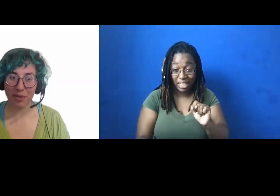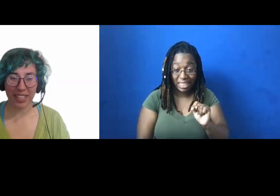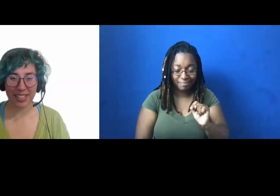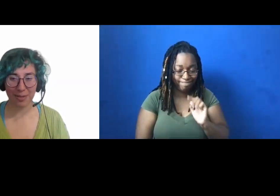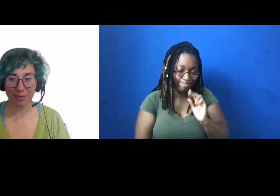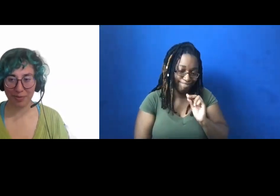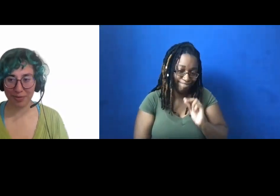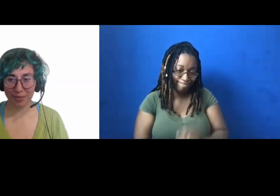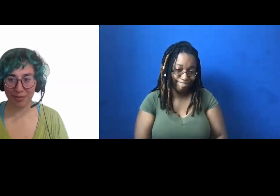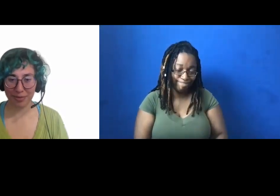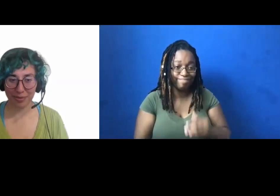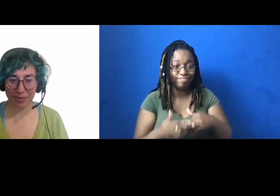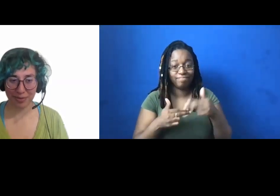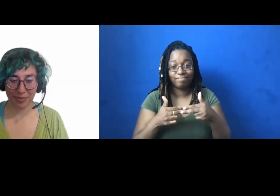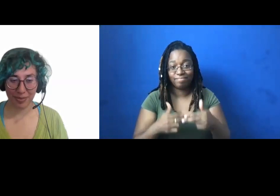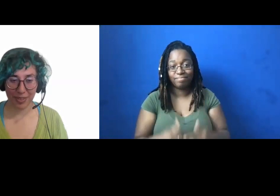Next slide, please.